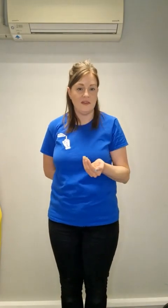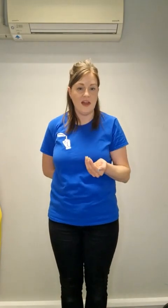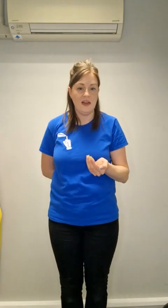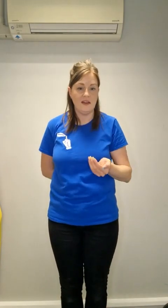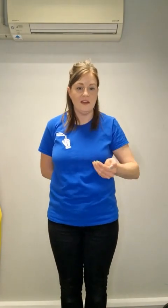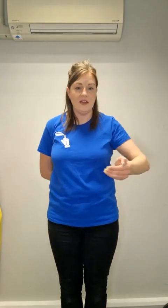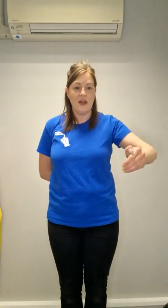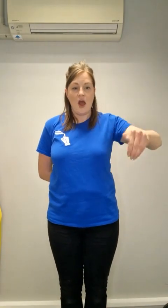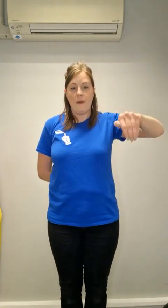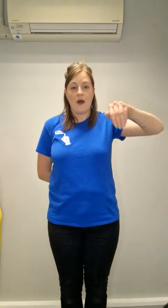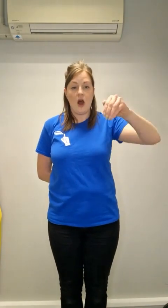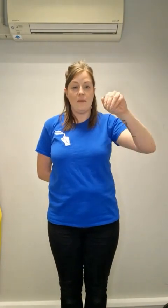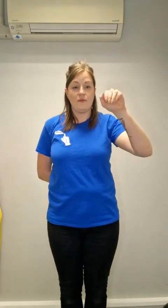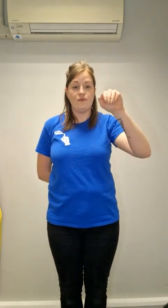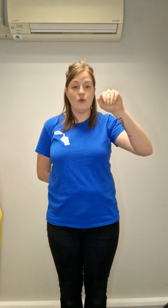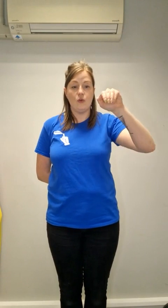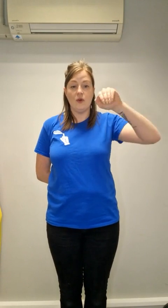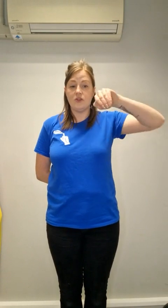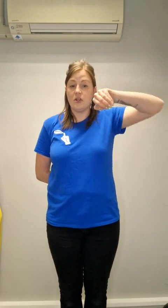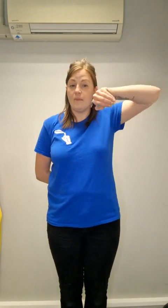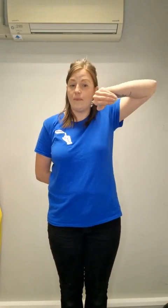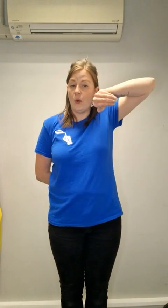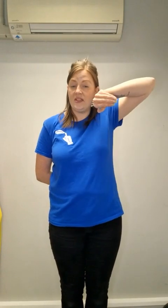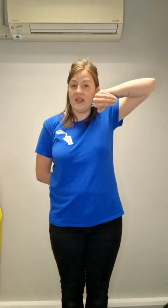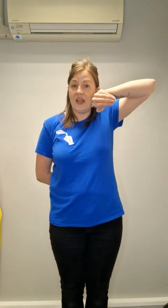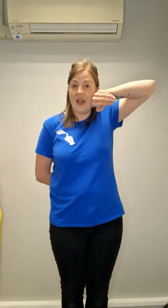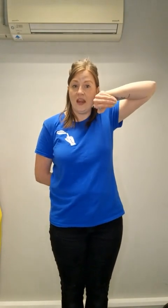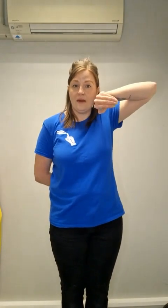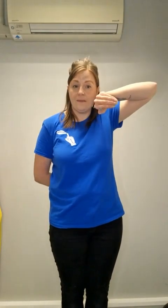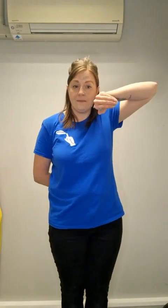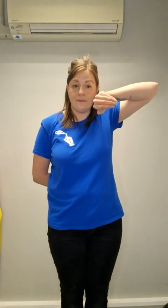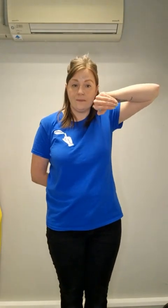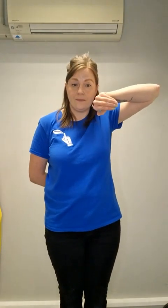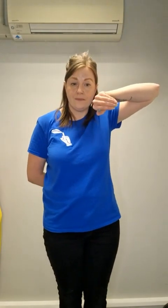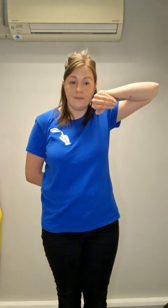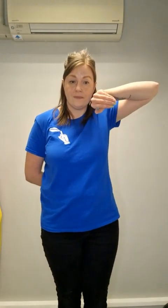there. Palm forward, pointing in.